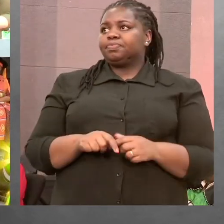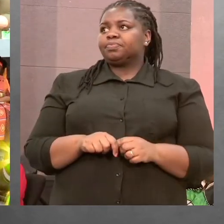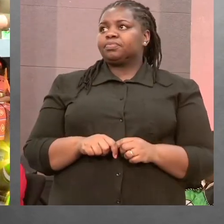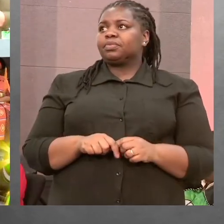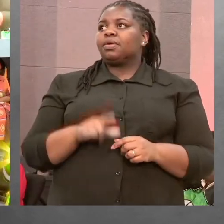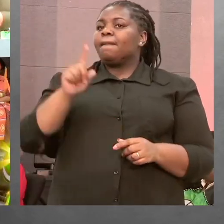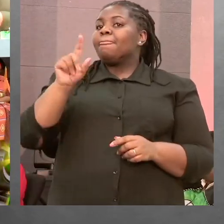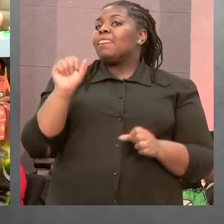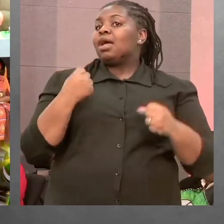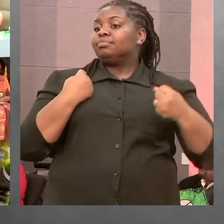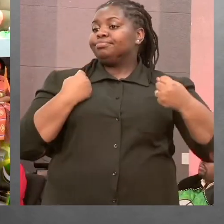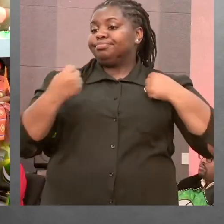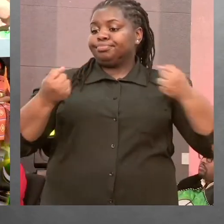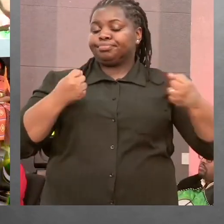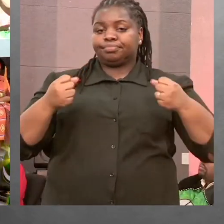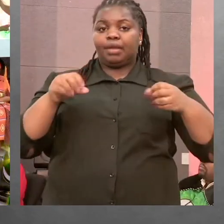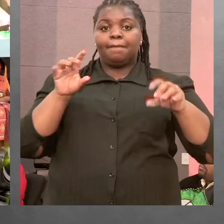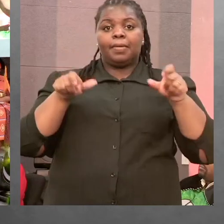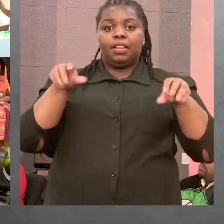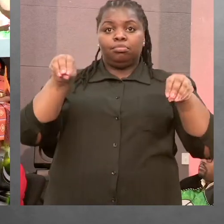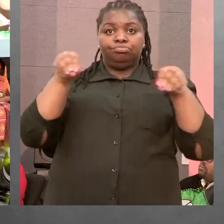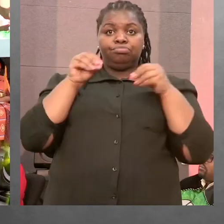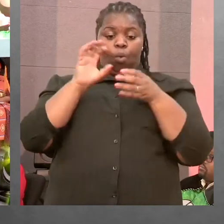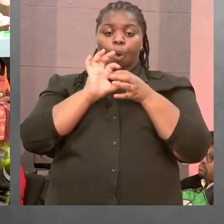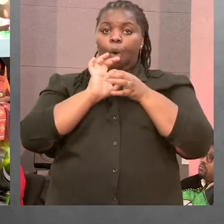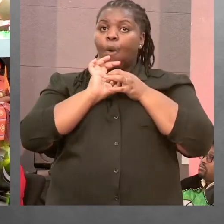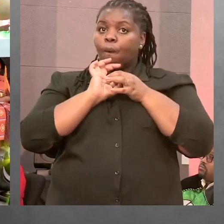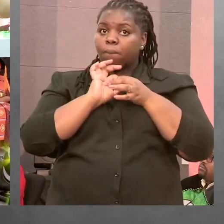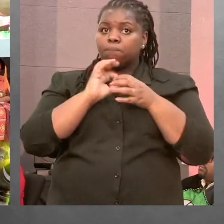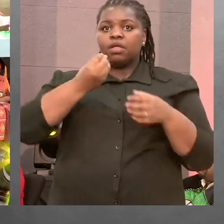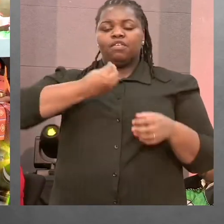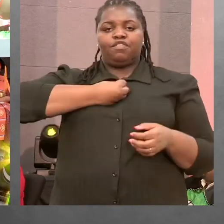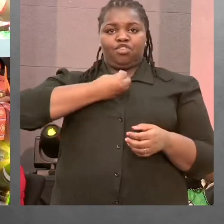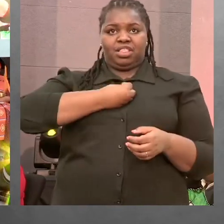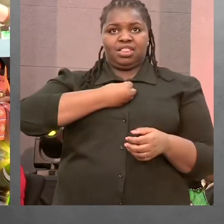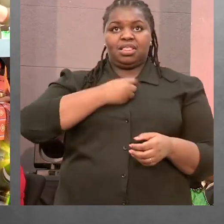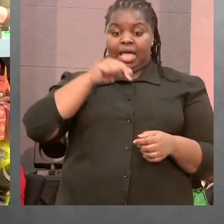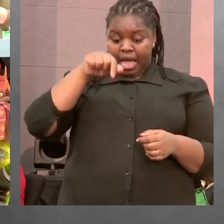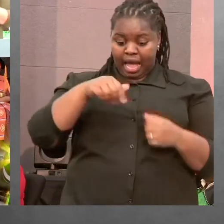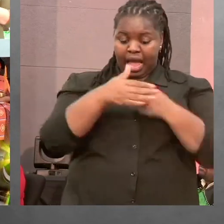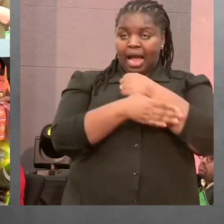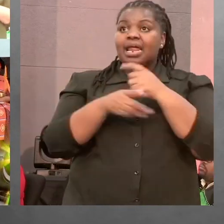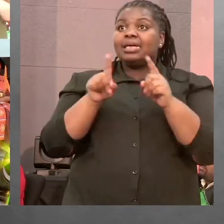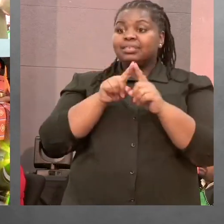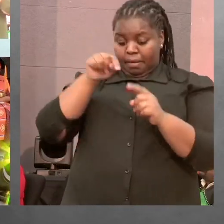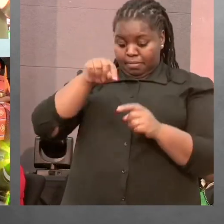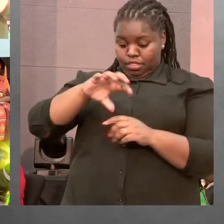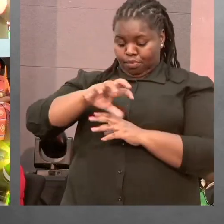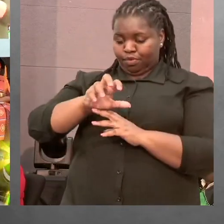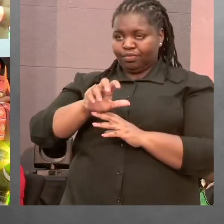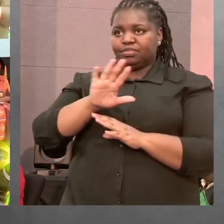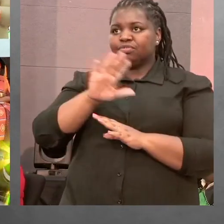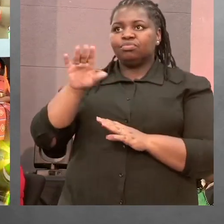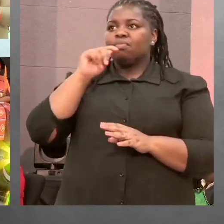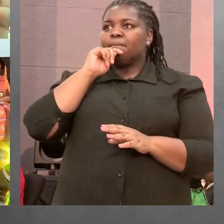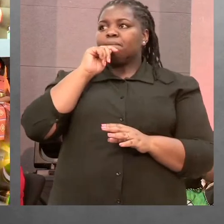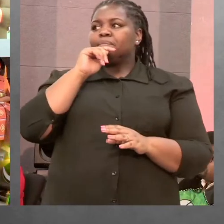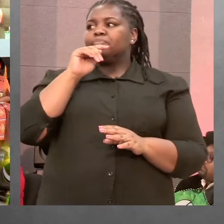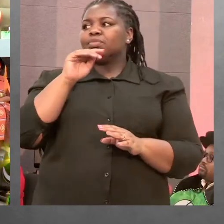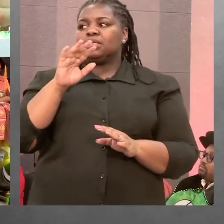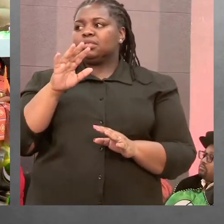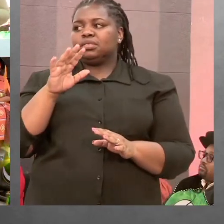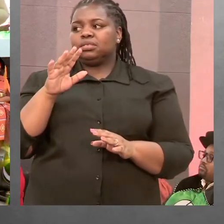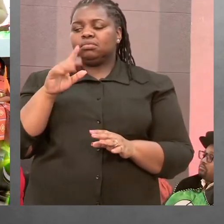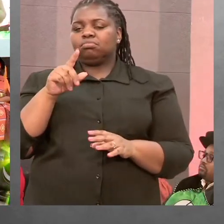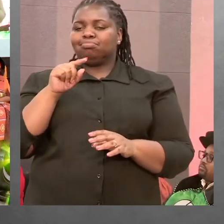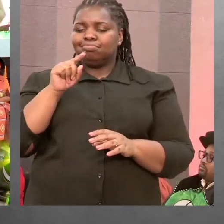The unemployment rate of young people in the country and in the province is not an accident.